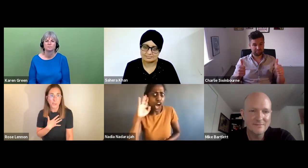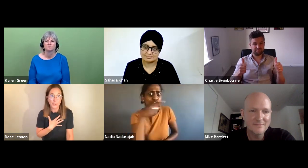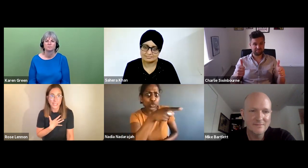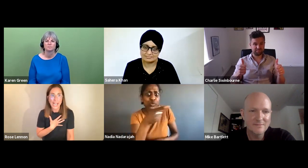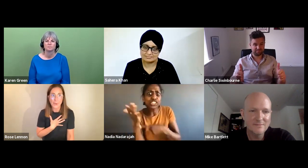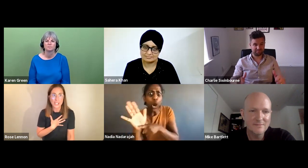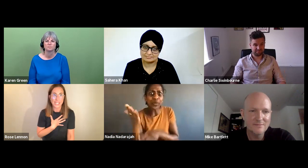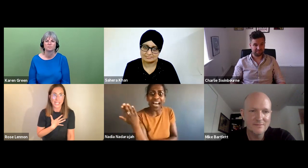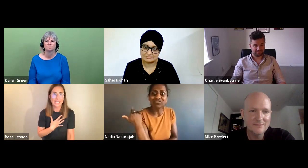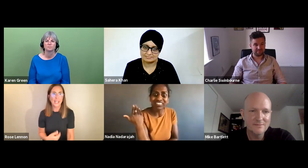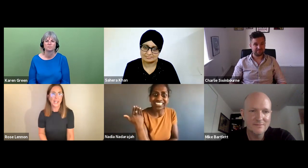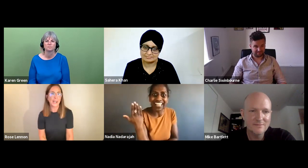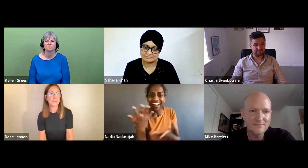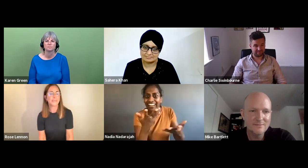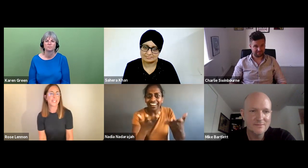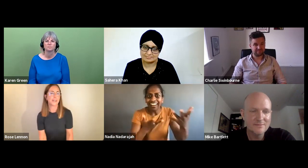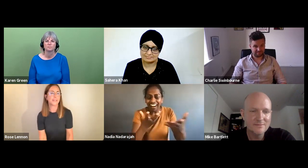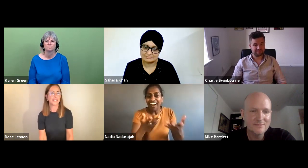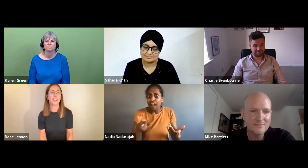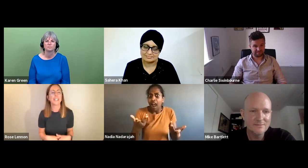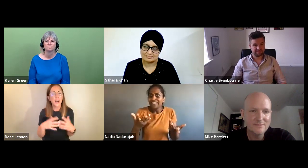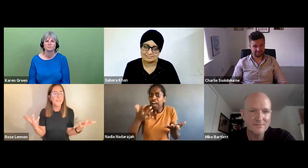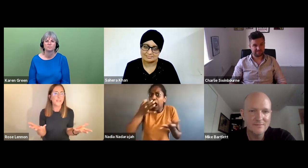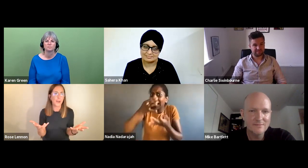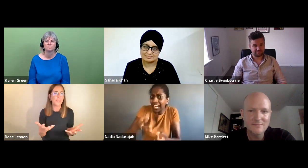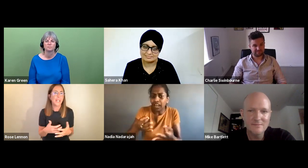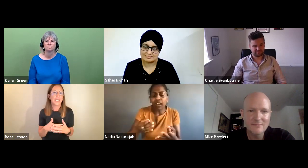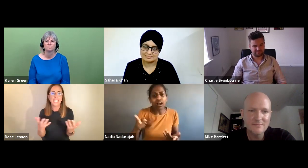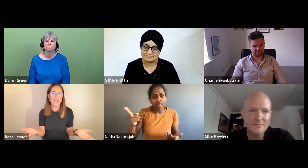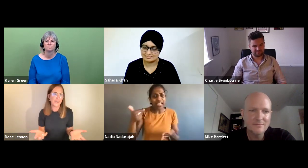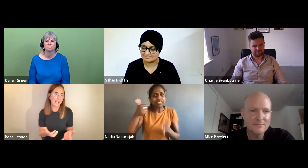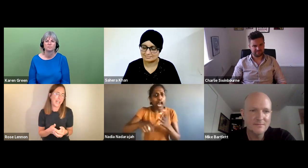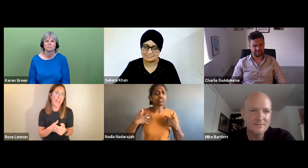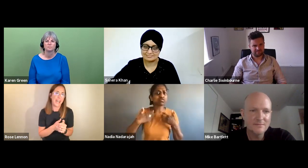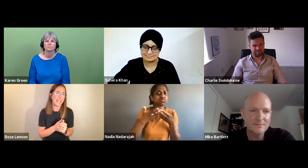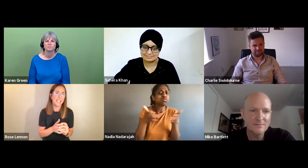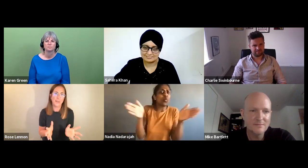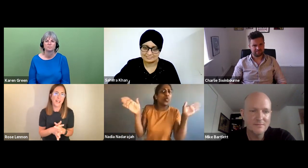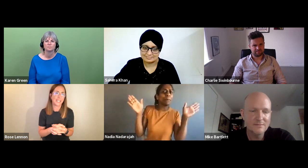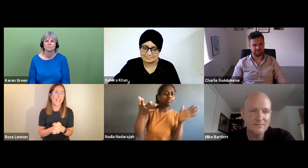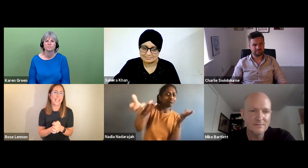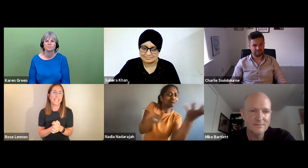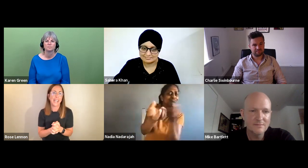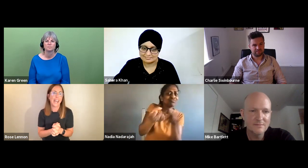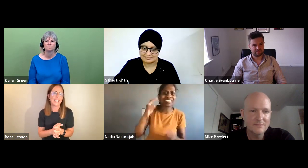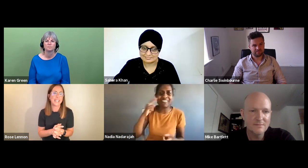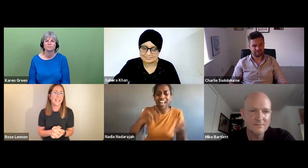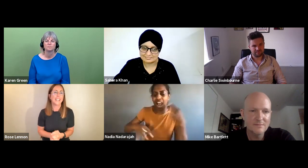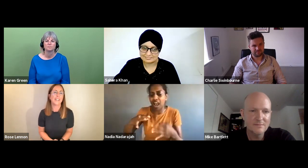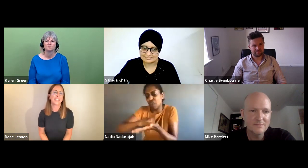doing one now actually. So, you know, it comes from getting yourself out there and networking and, you know,